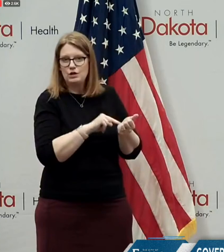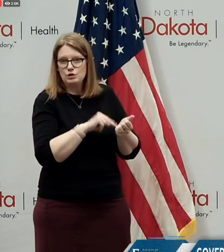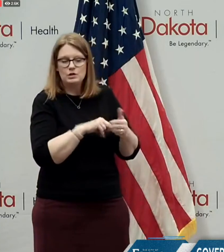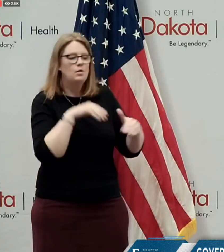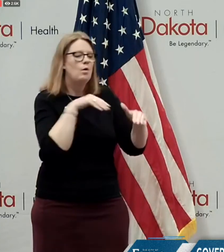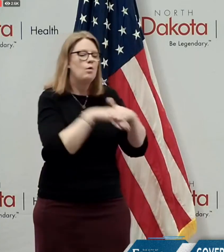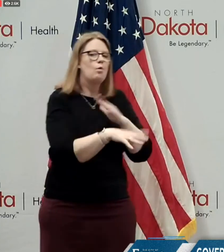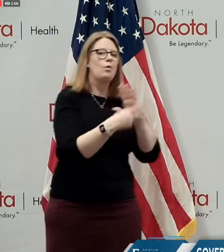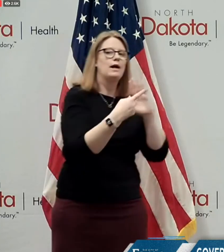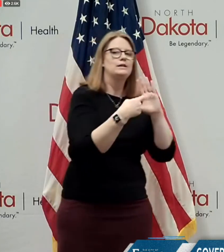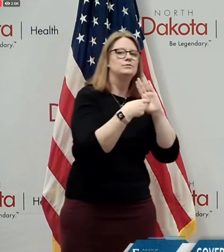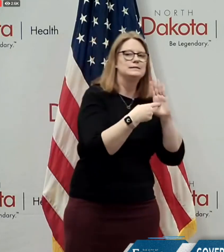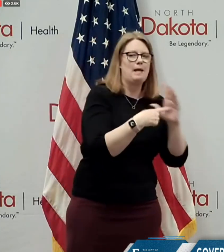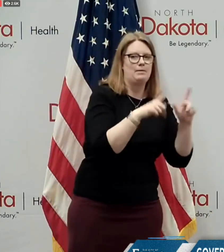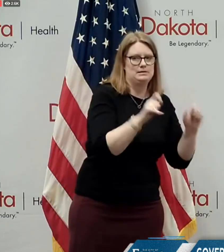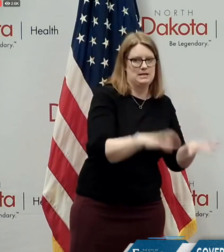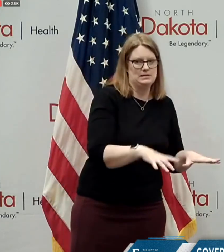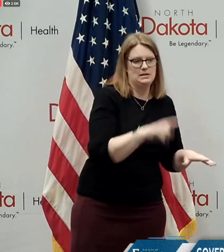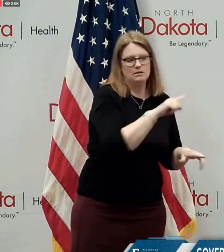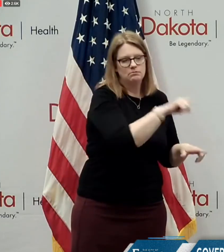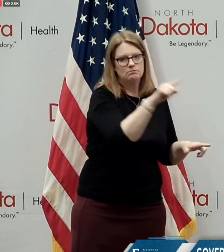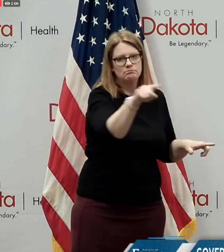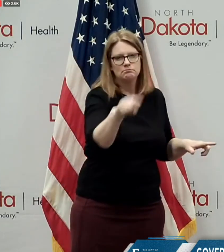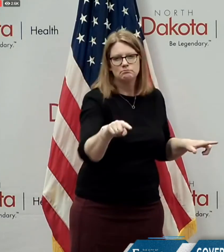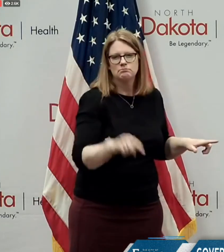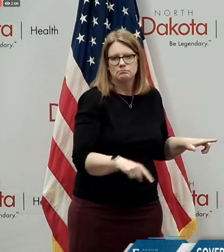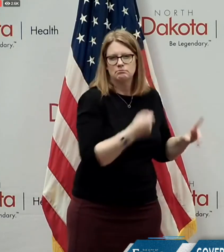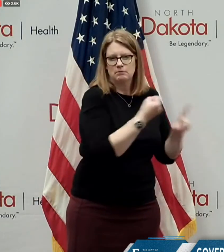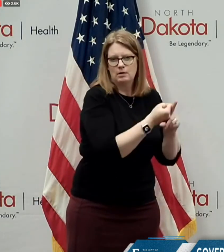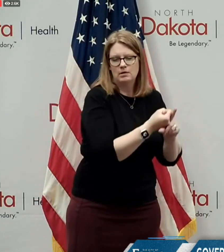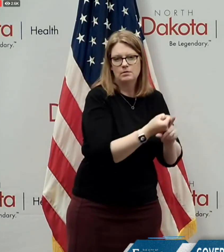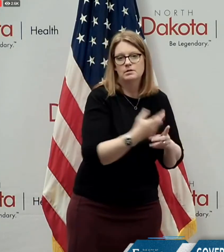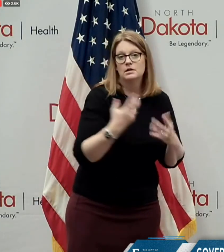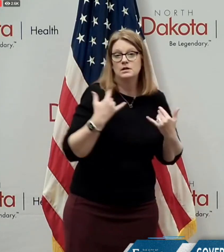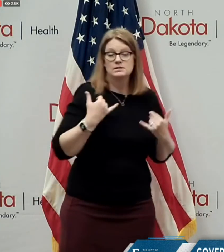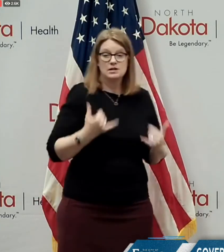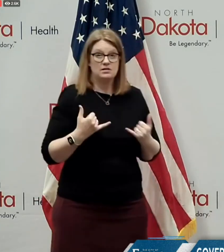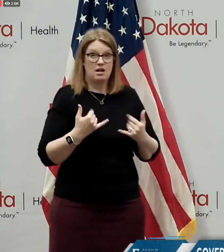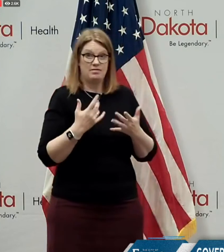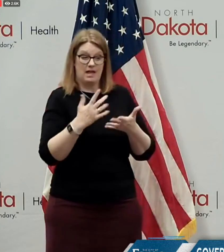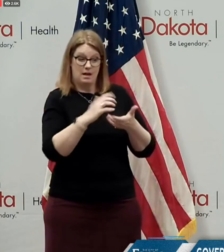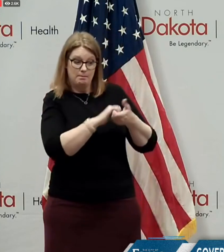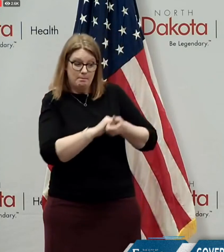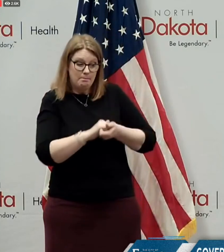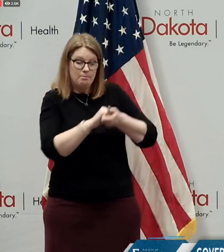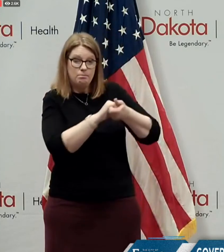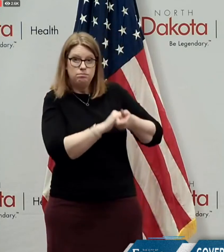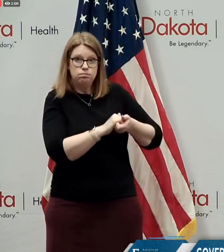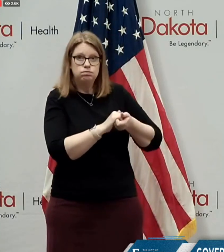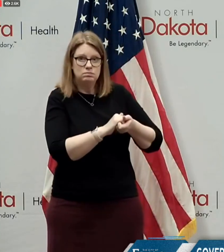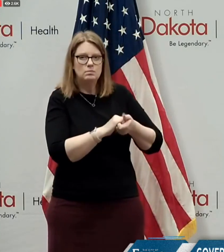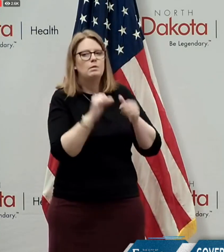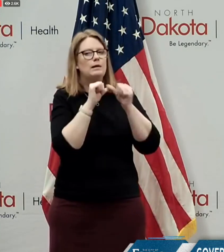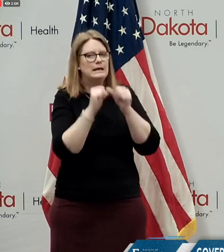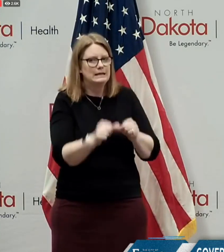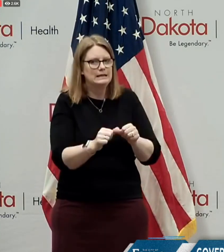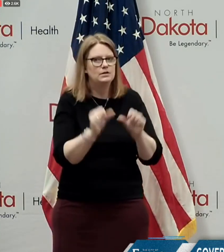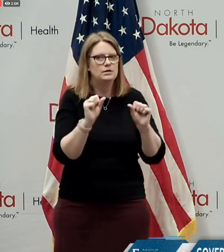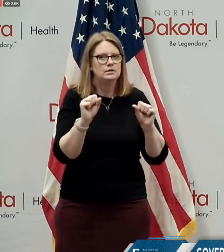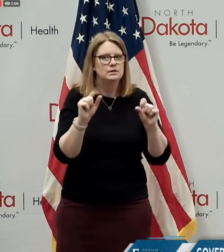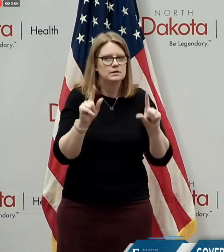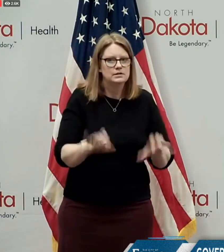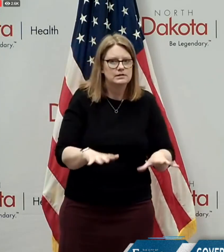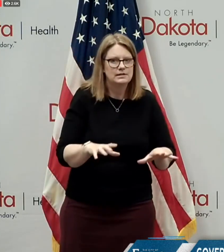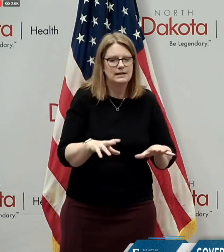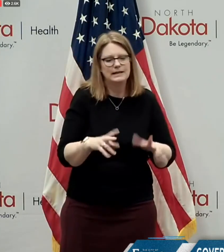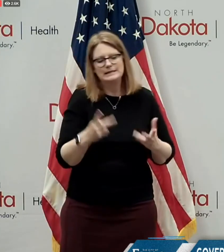sampling within both of the casinos that we do have. So with that partnership that we've built and continue to build, we want to continue to do the testing and see where we're